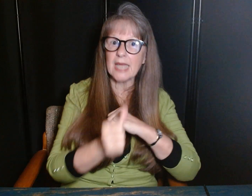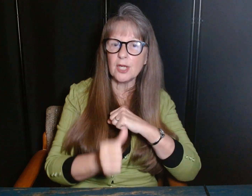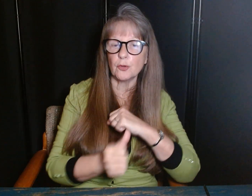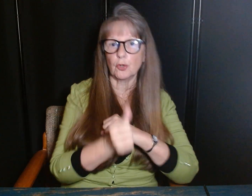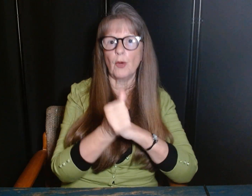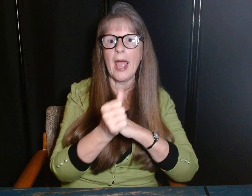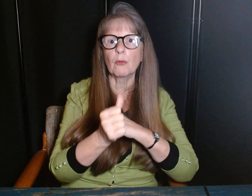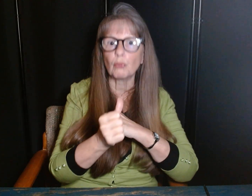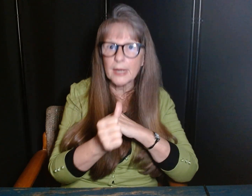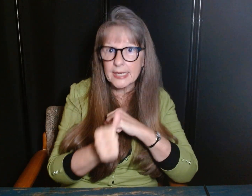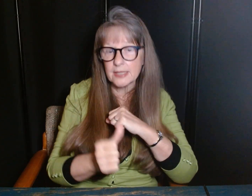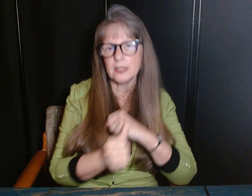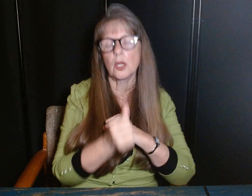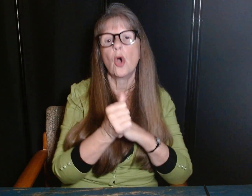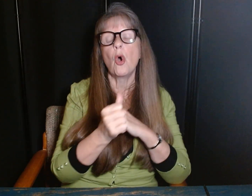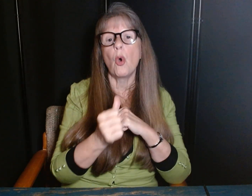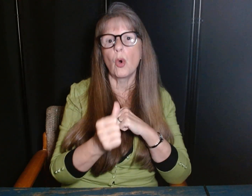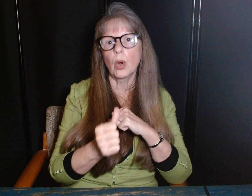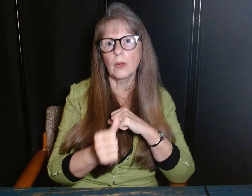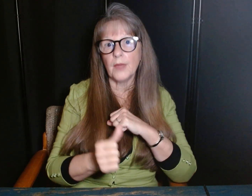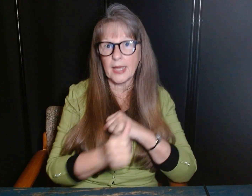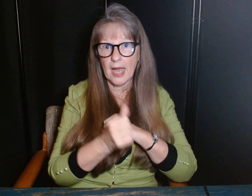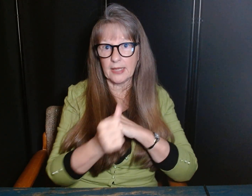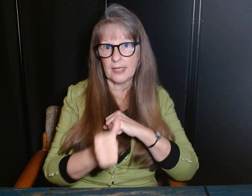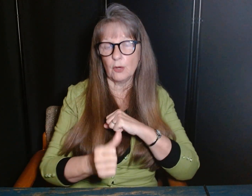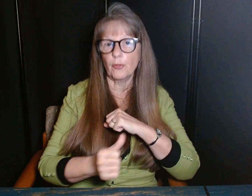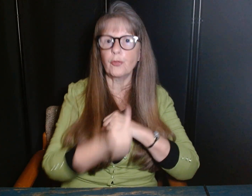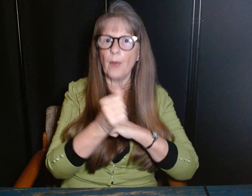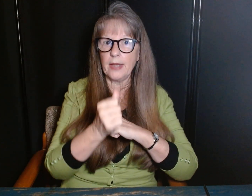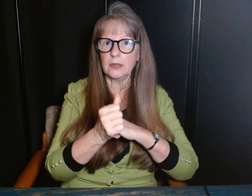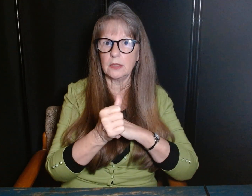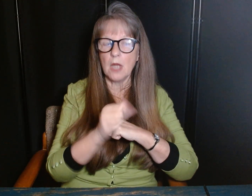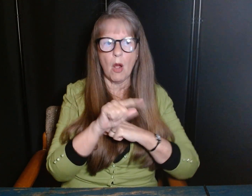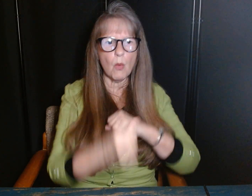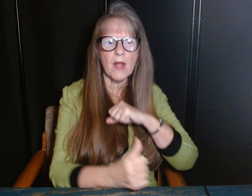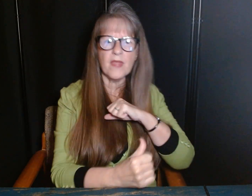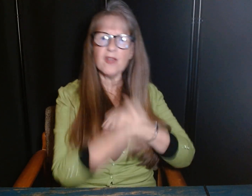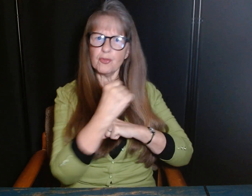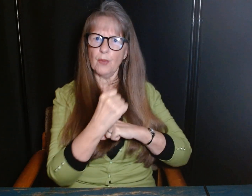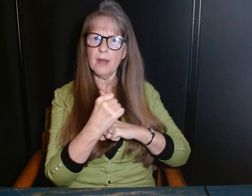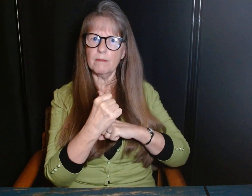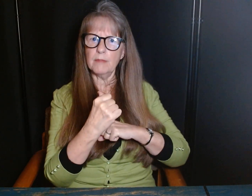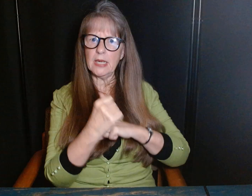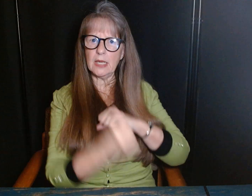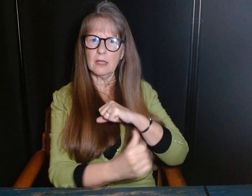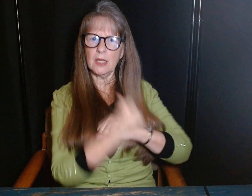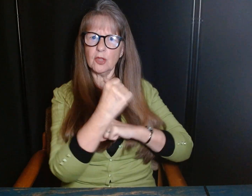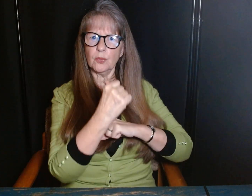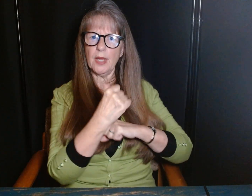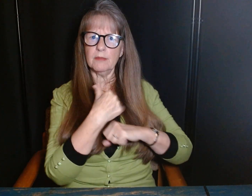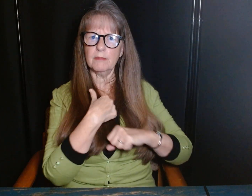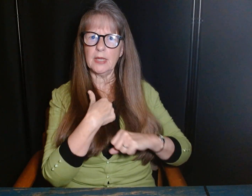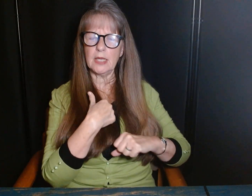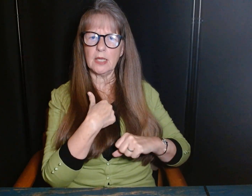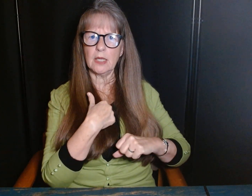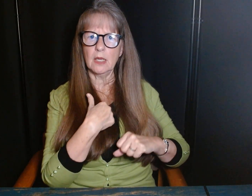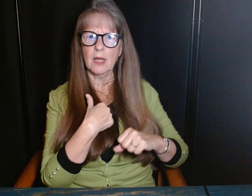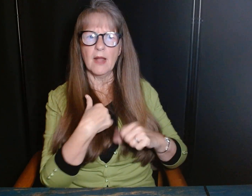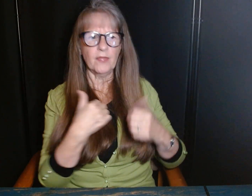dangerous or at risk or that kind of thing or threatened. Oh, and they threatened me. They threatened me.